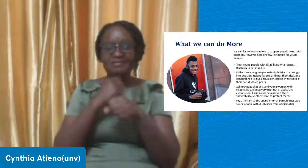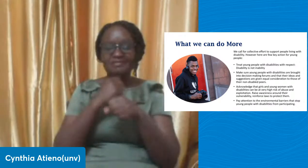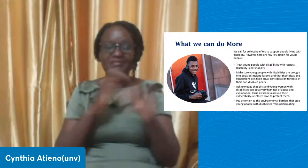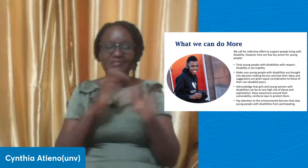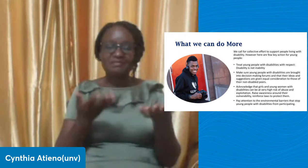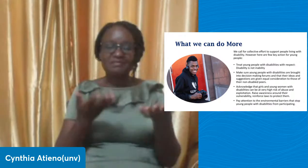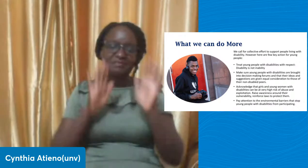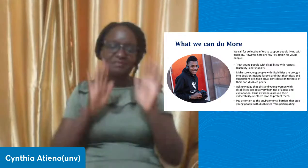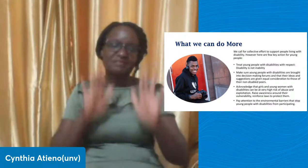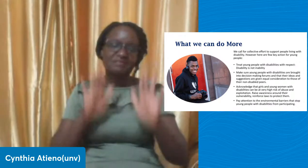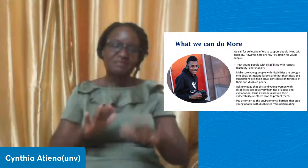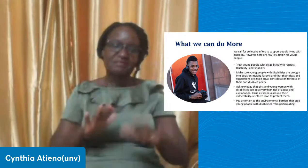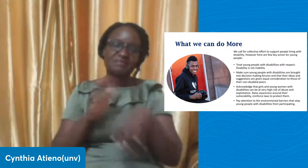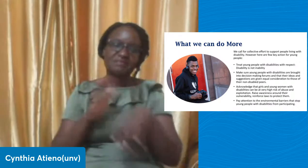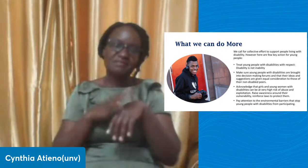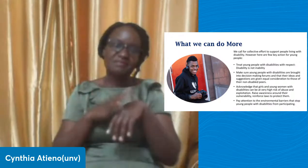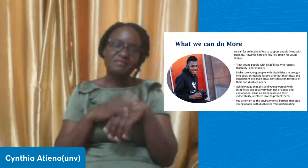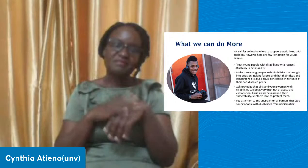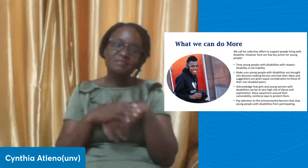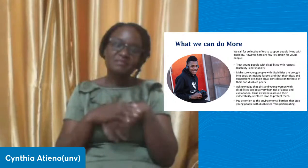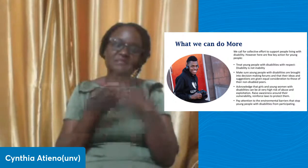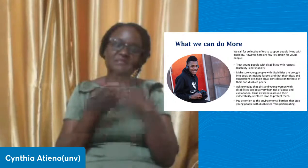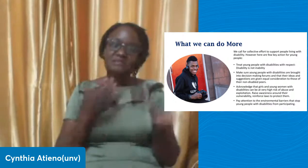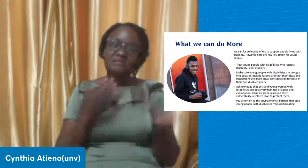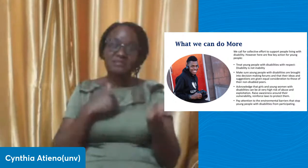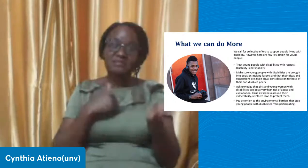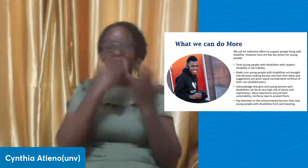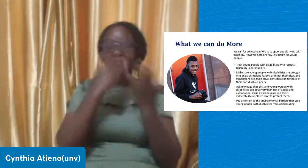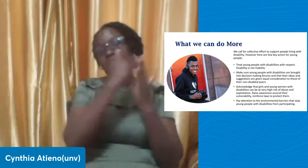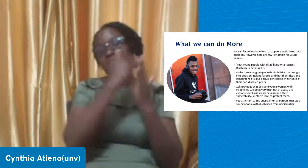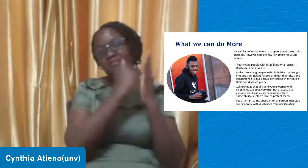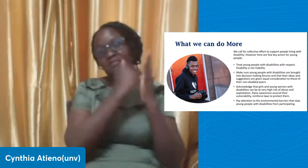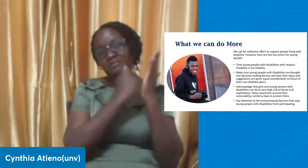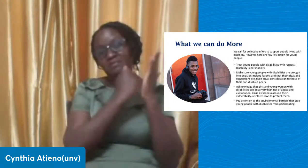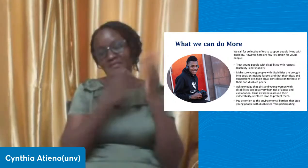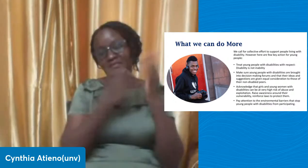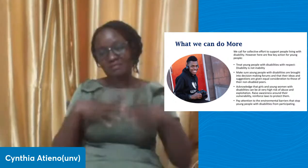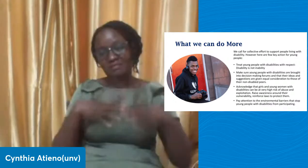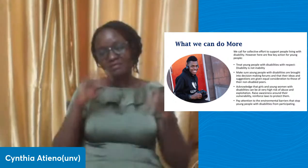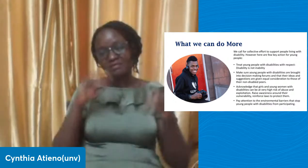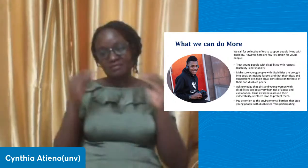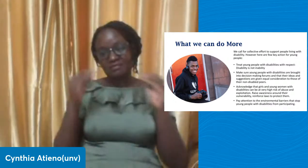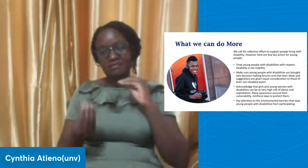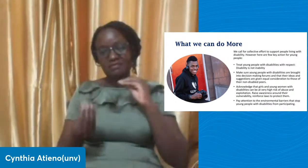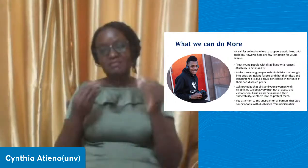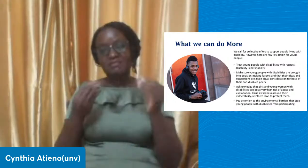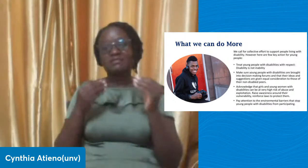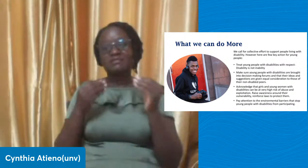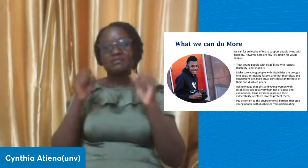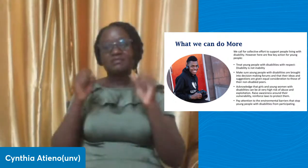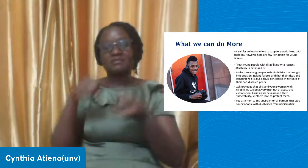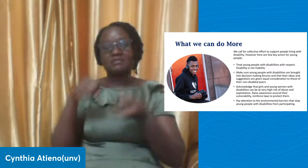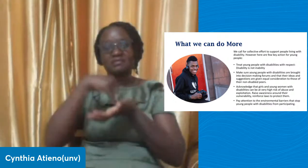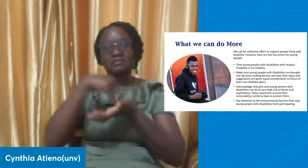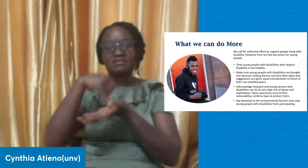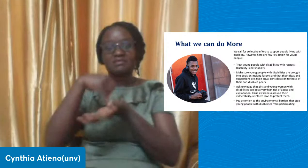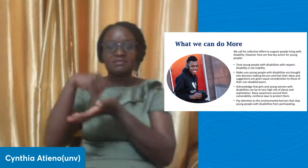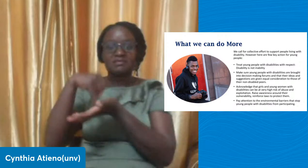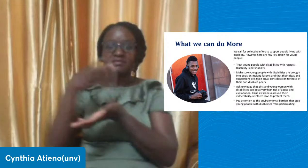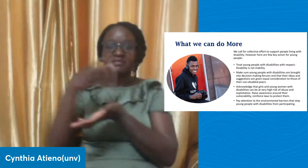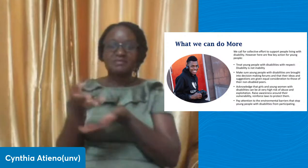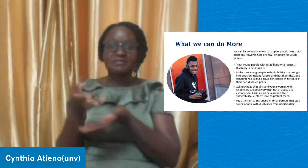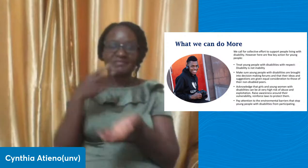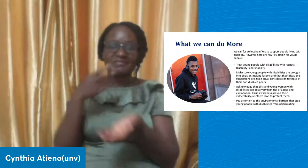where we can make sure people that are disabled are among and feeling, are not feeling discriminated, it will promote a sense